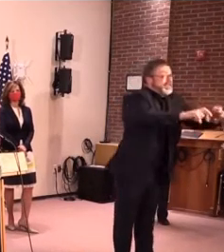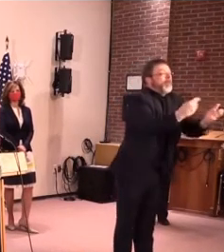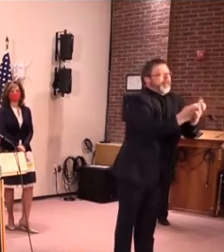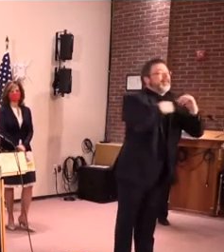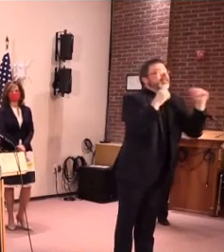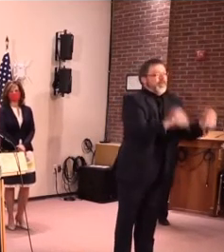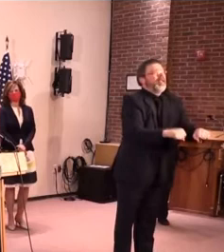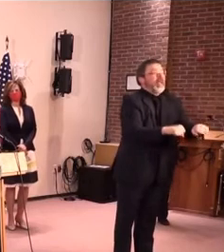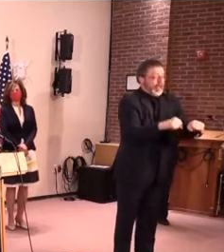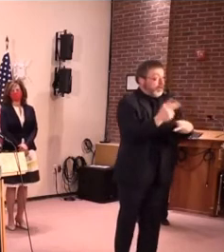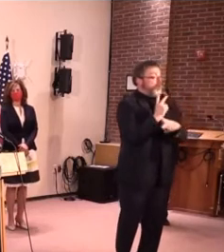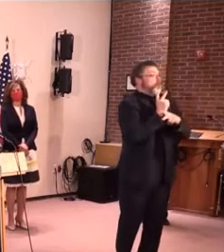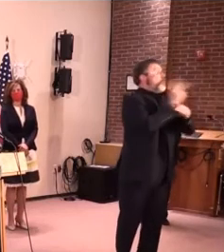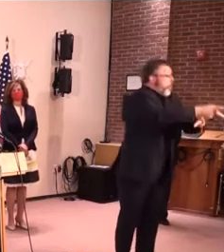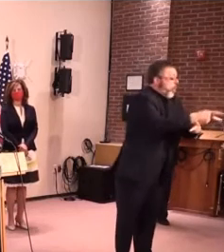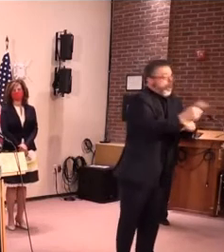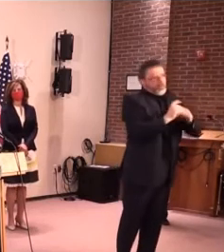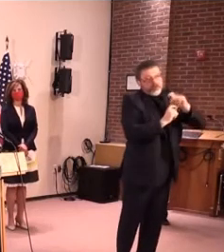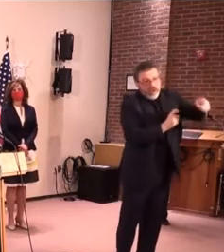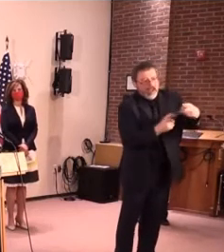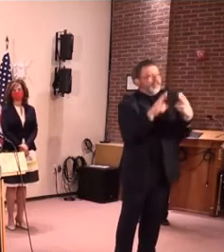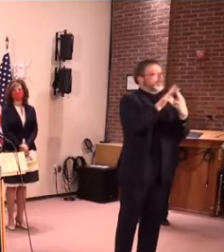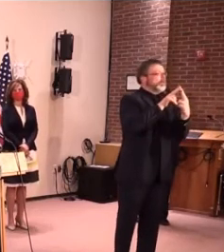PPP allowances.